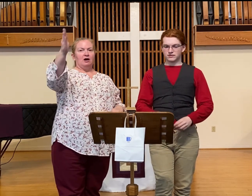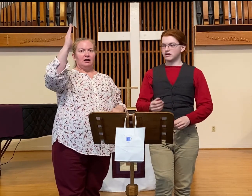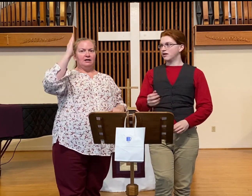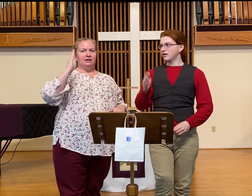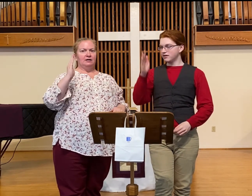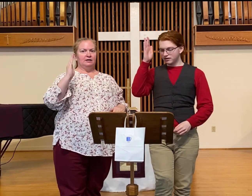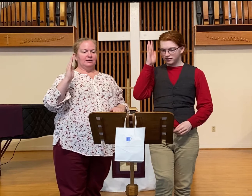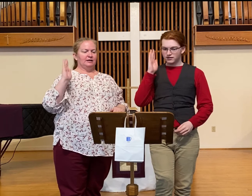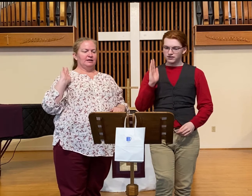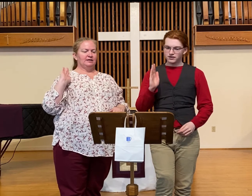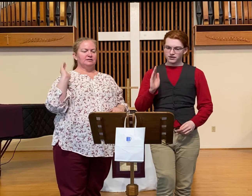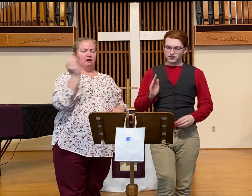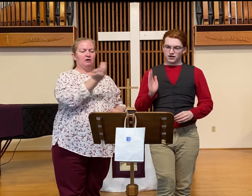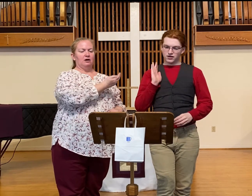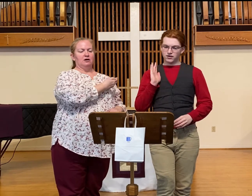God is our